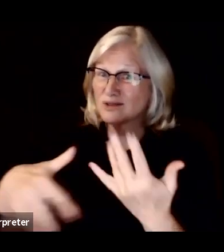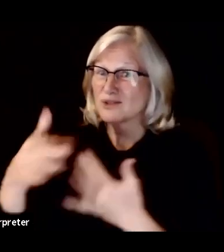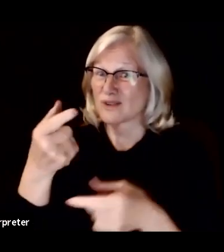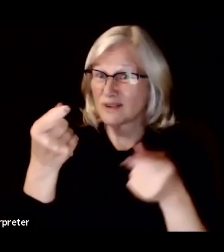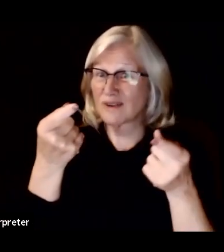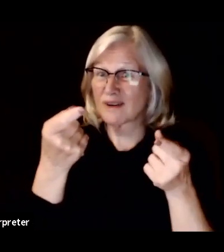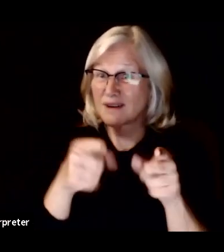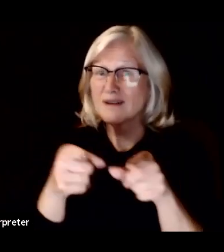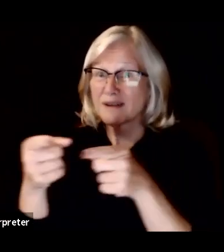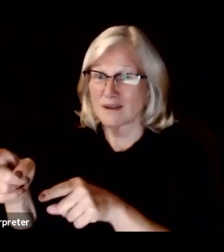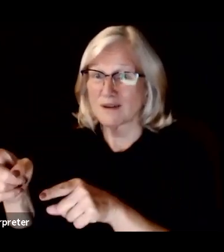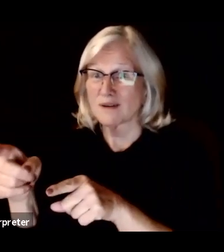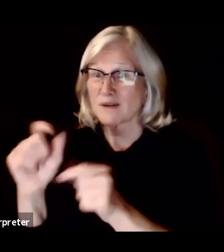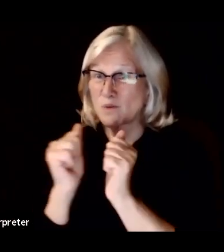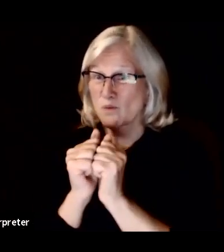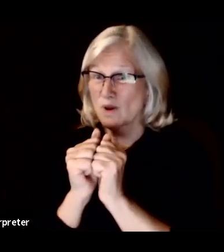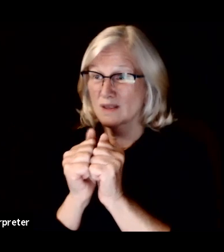athletics. But